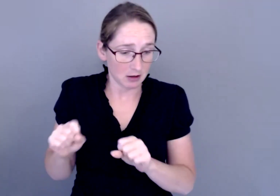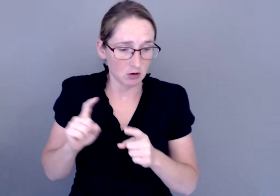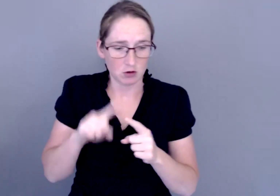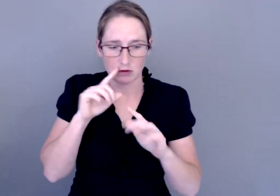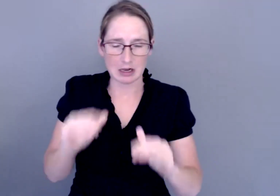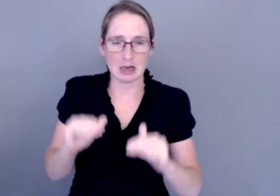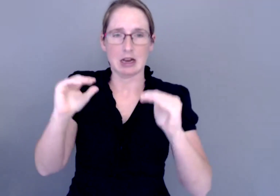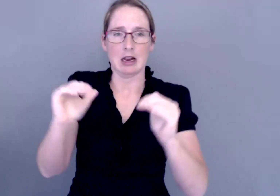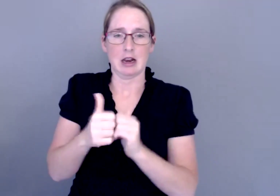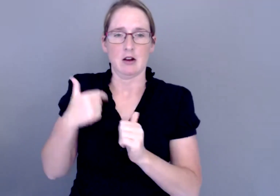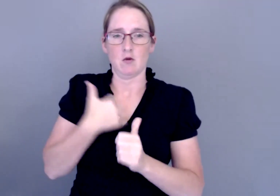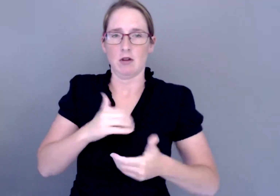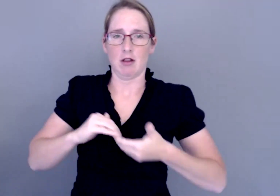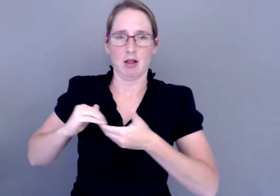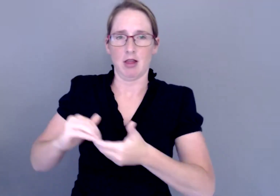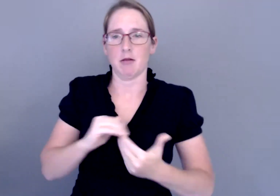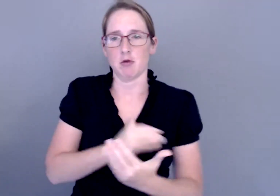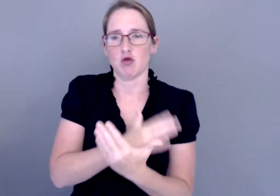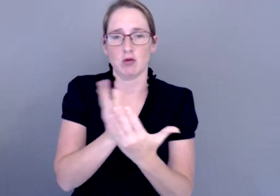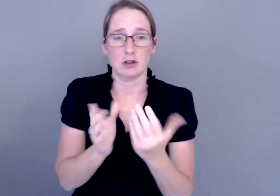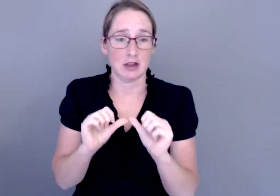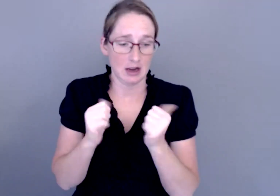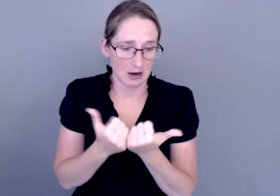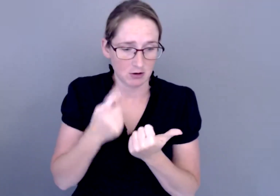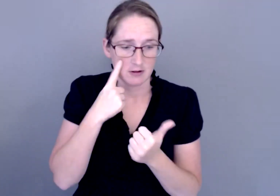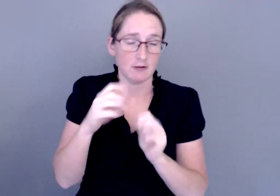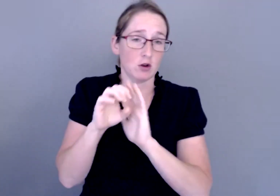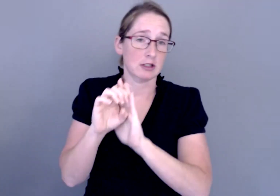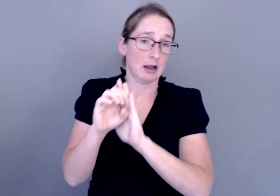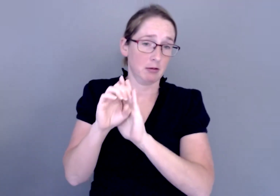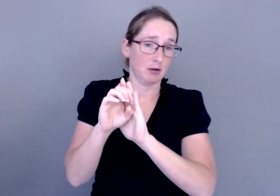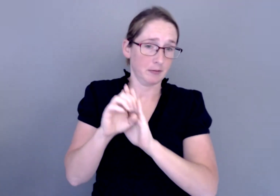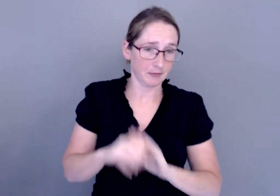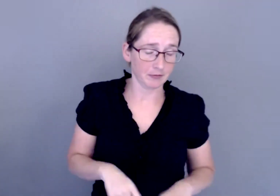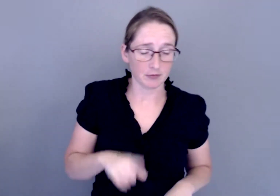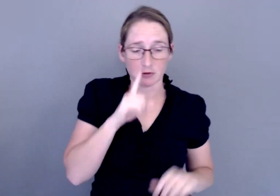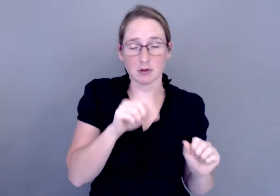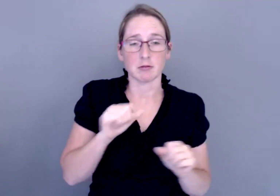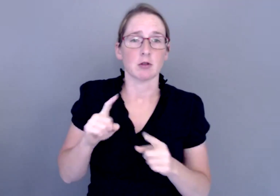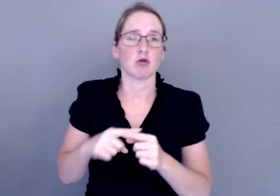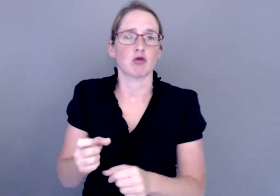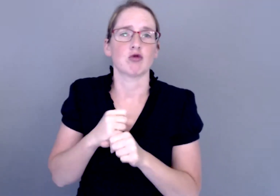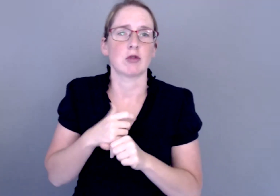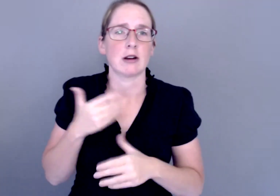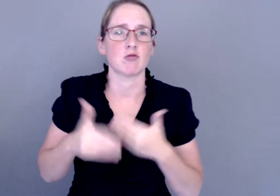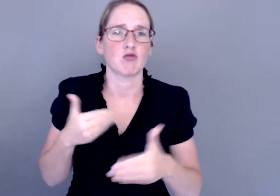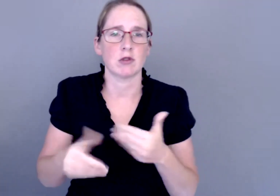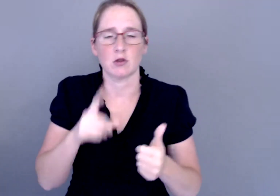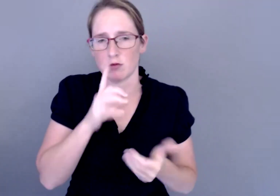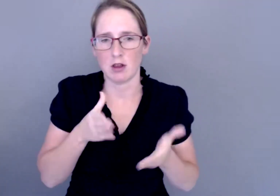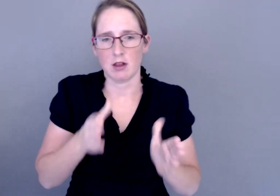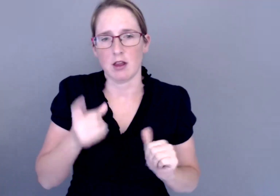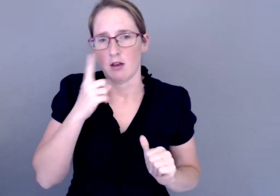enhance how we collaborate across agency. So for example, being able to create processes that allow